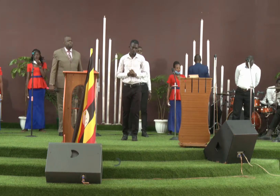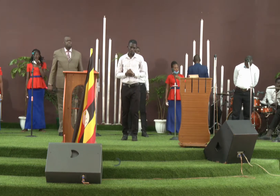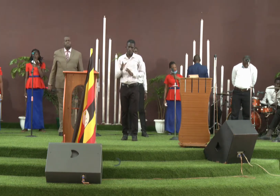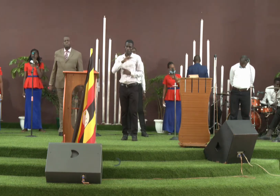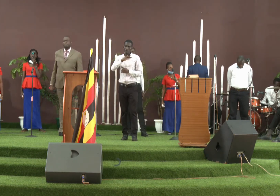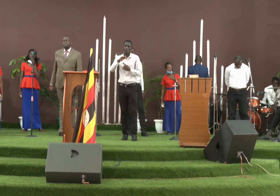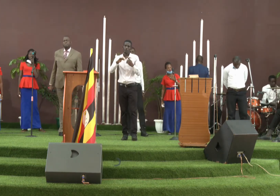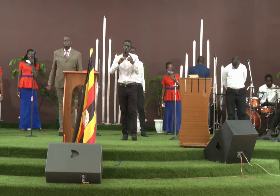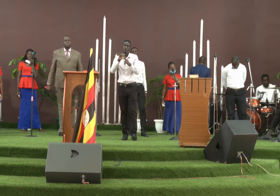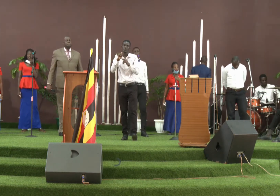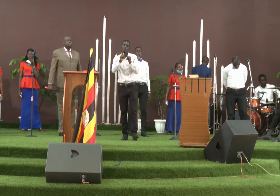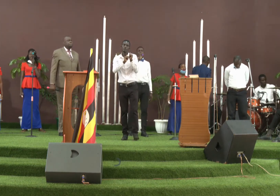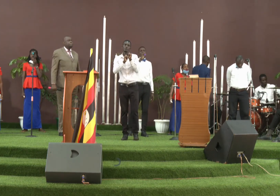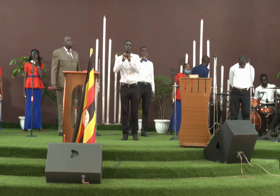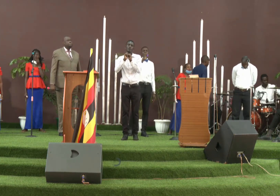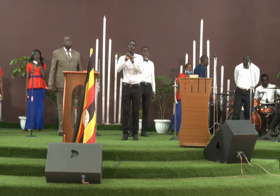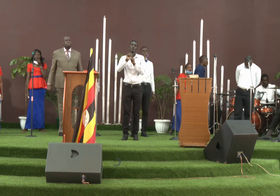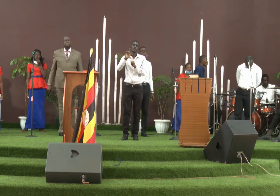You surround me